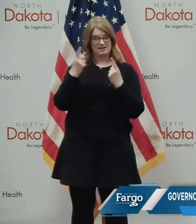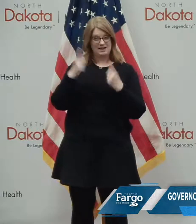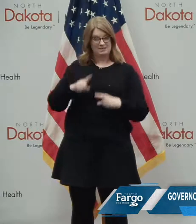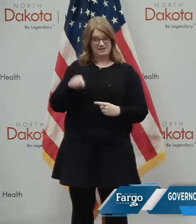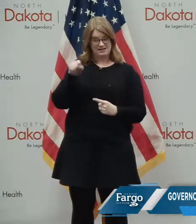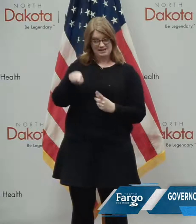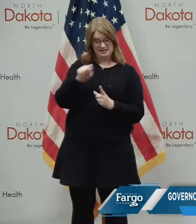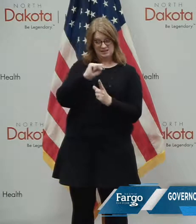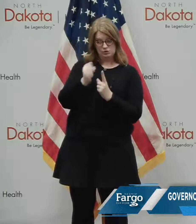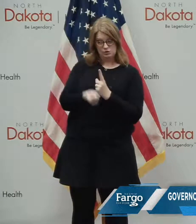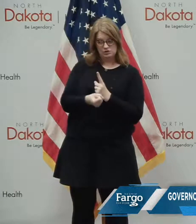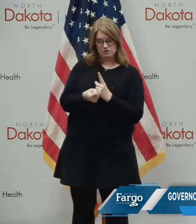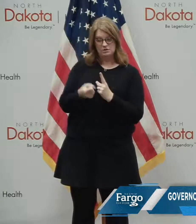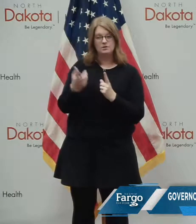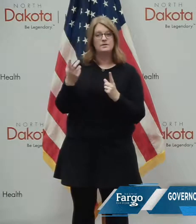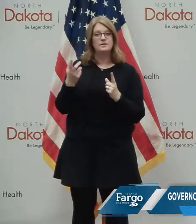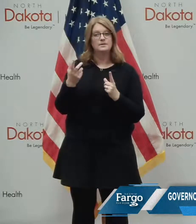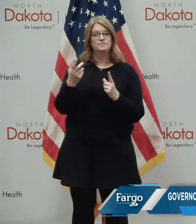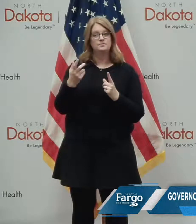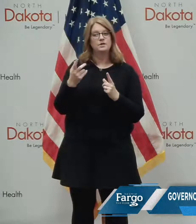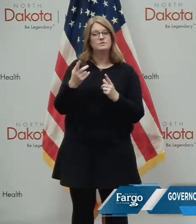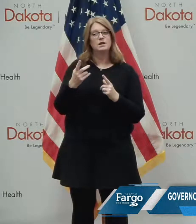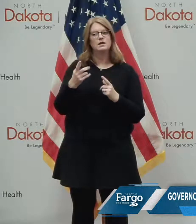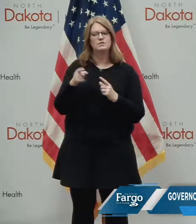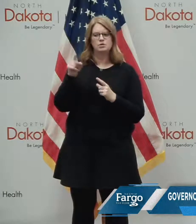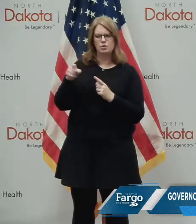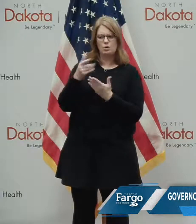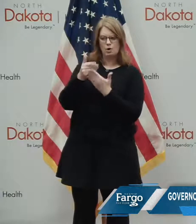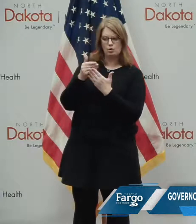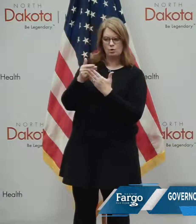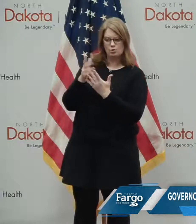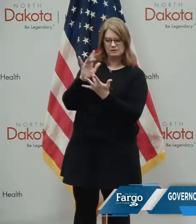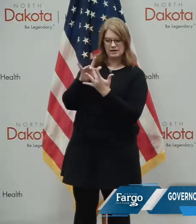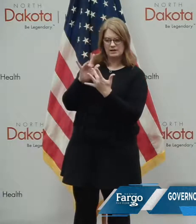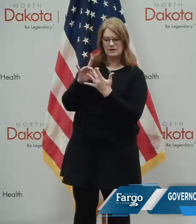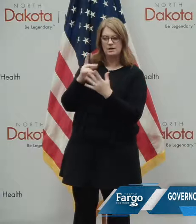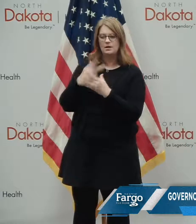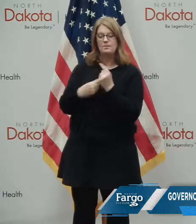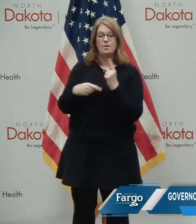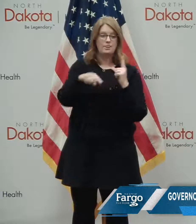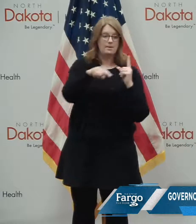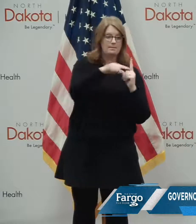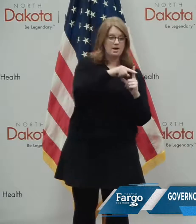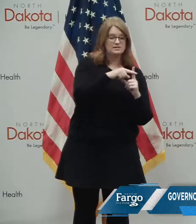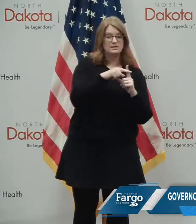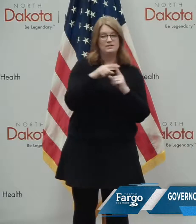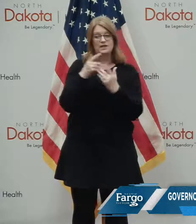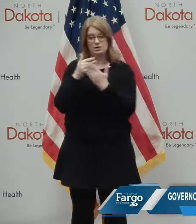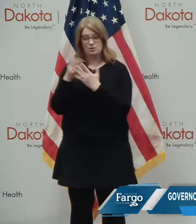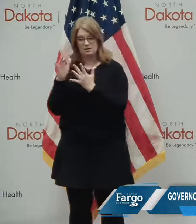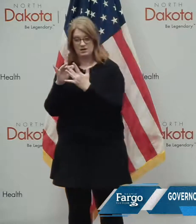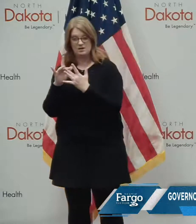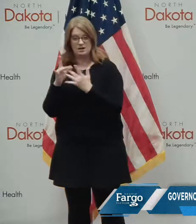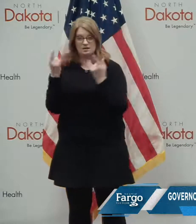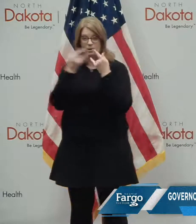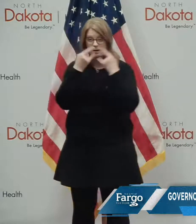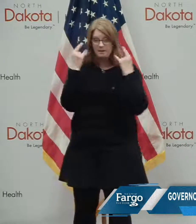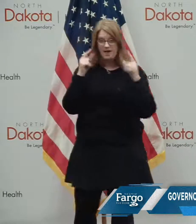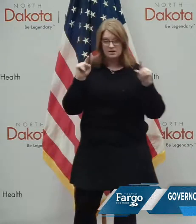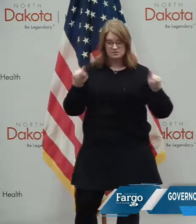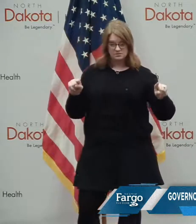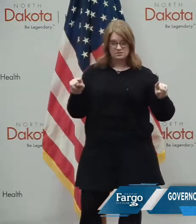already, where they were deemed a close contact, but both the positive and the close contact were wearing masks, then this